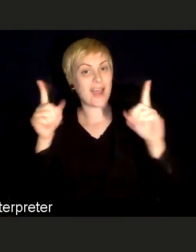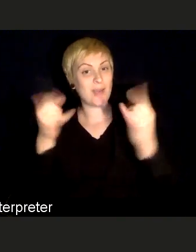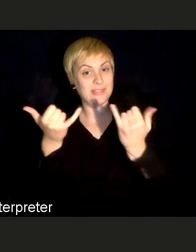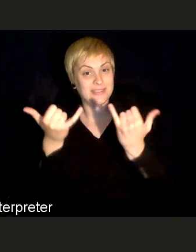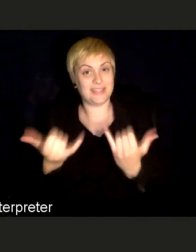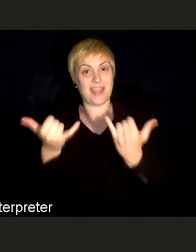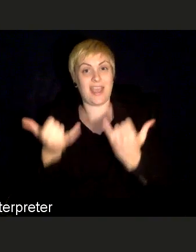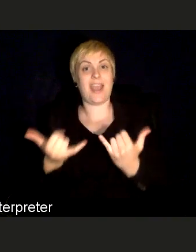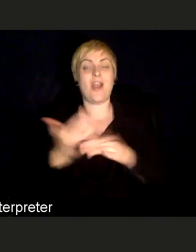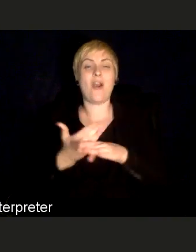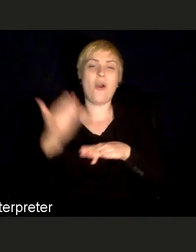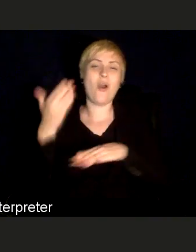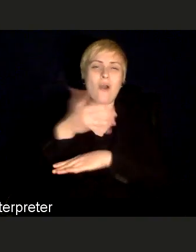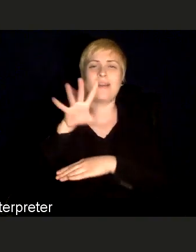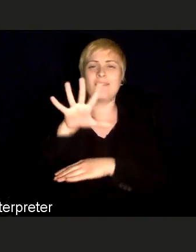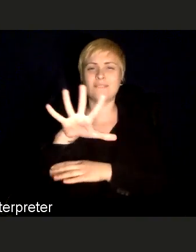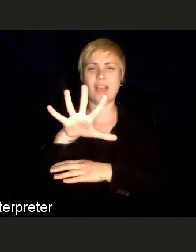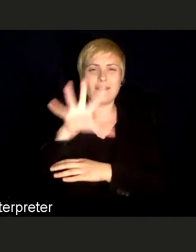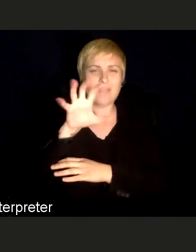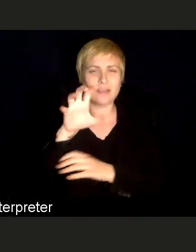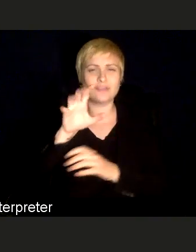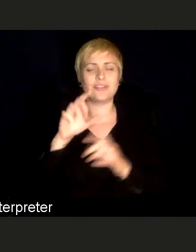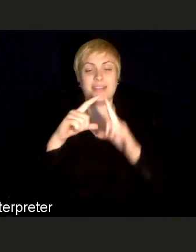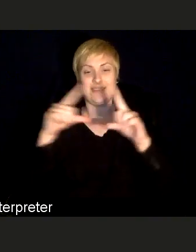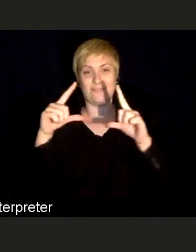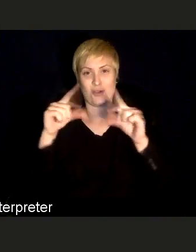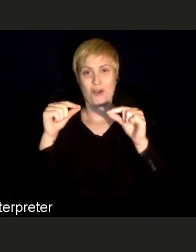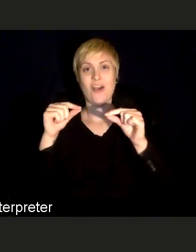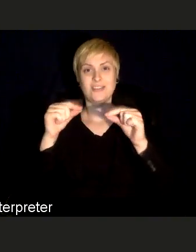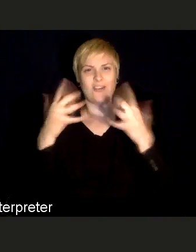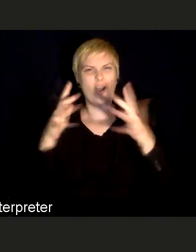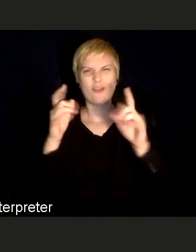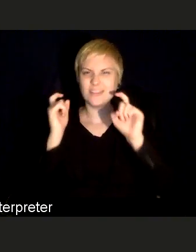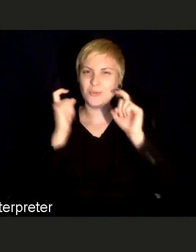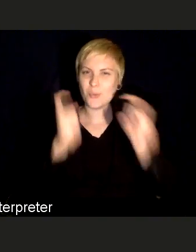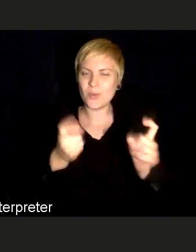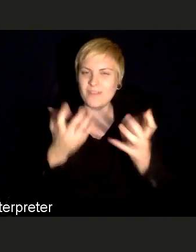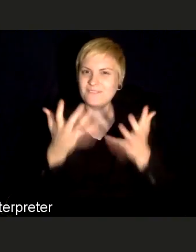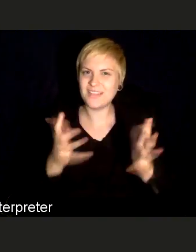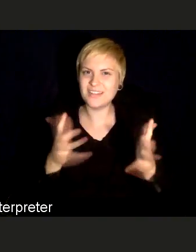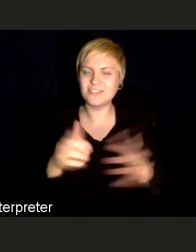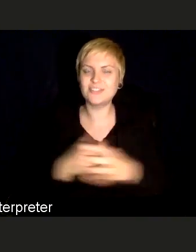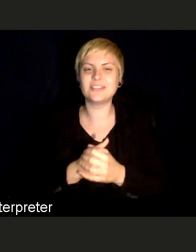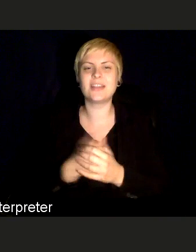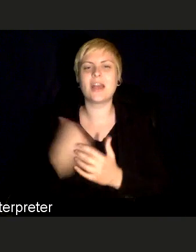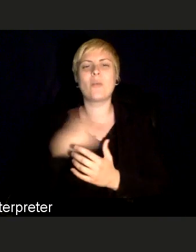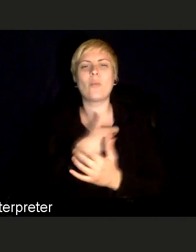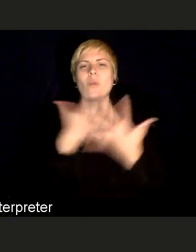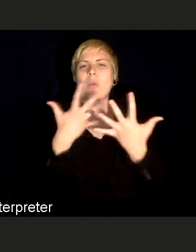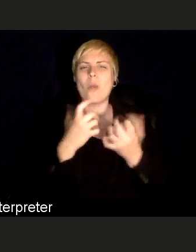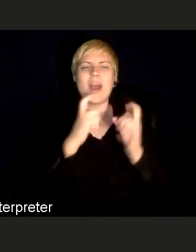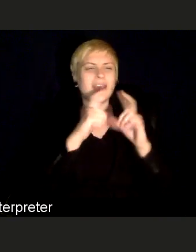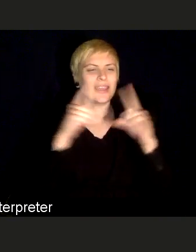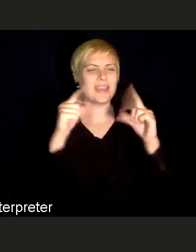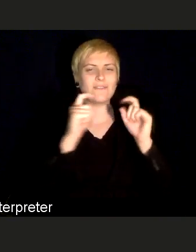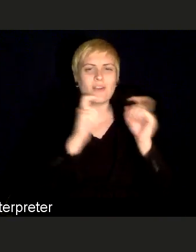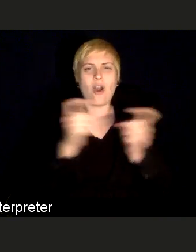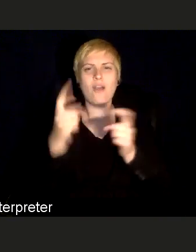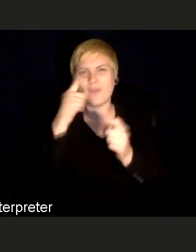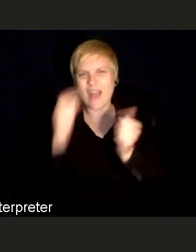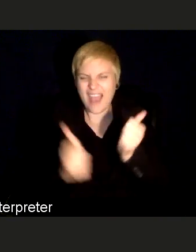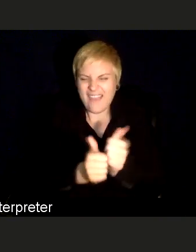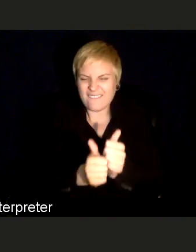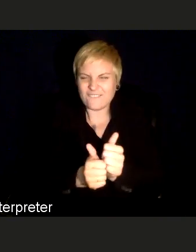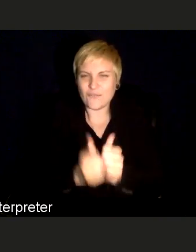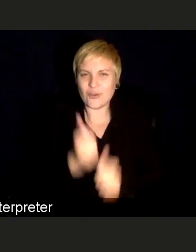over 500 gift cards have been donated. We want to get a gift card for every one of our Beebe team members.